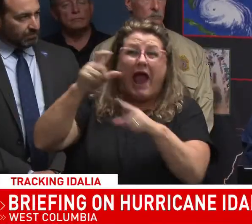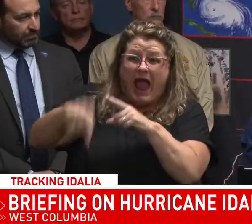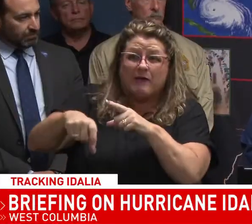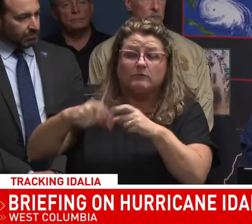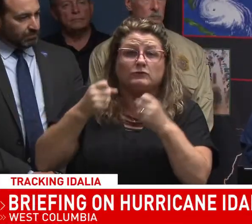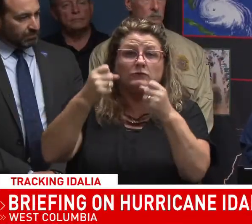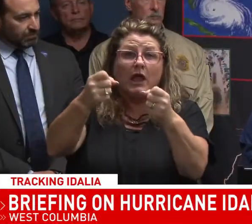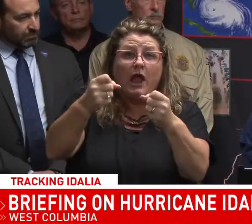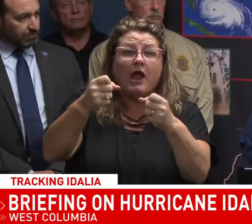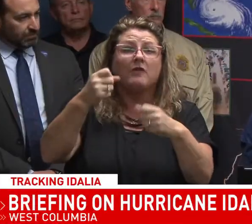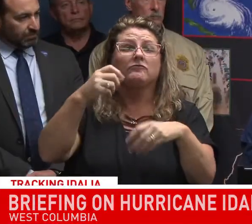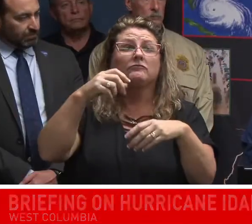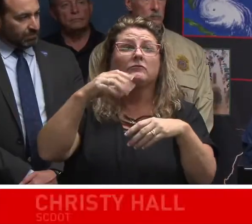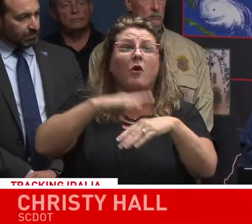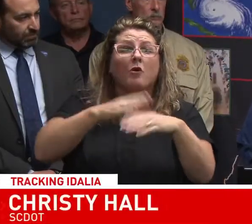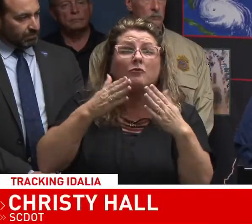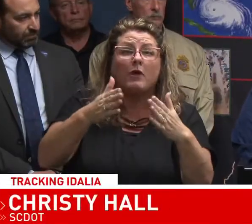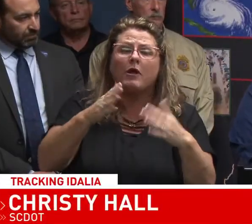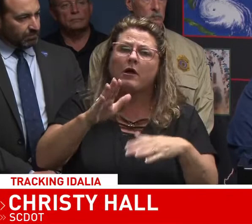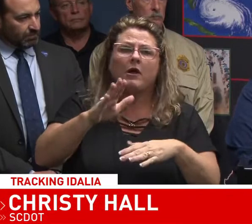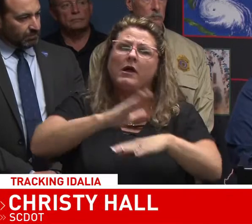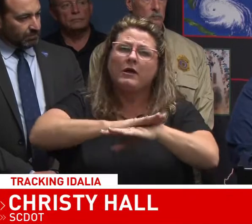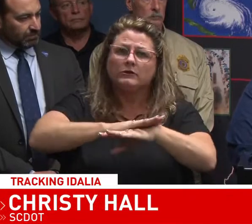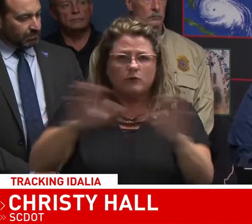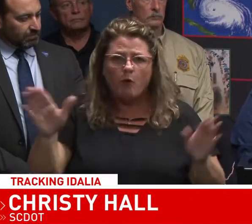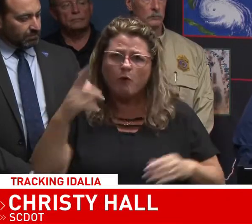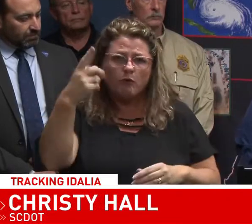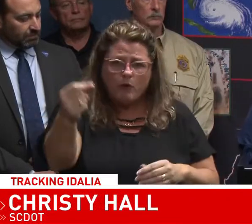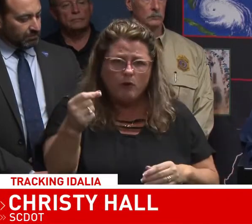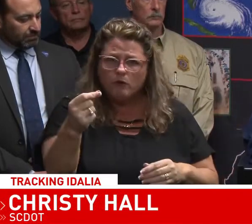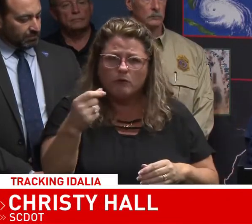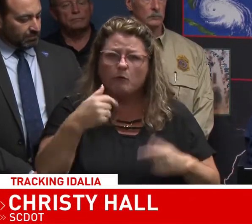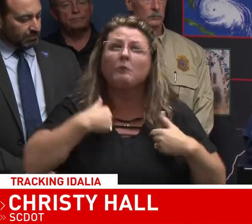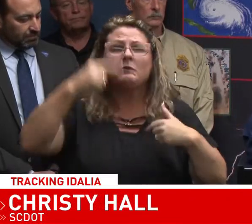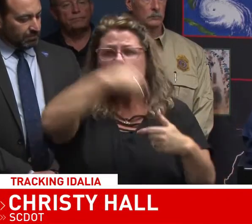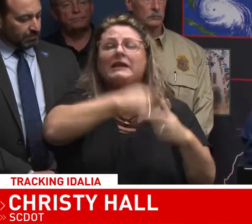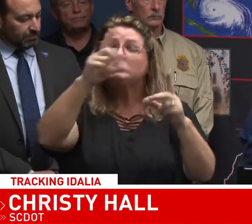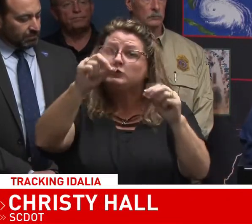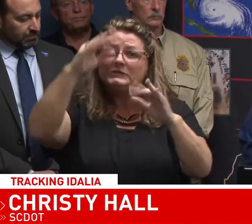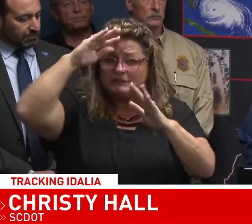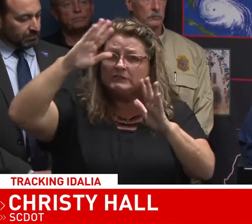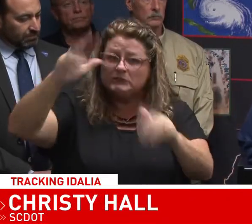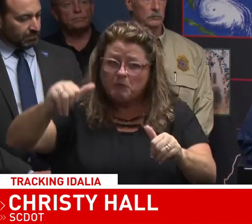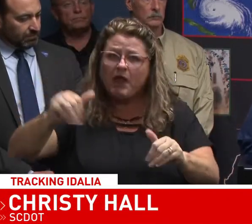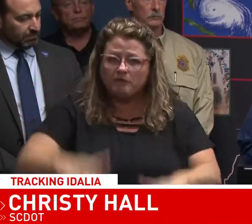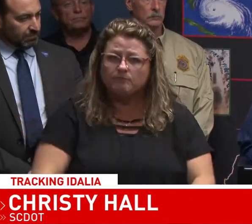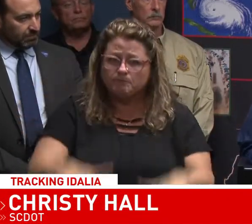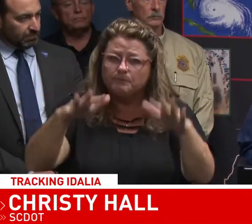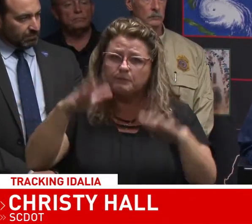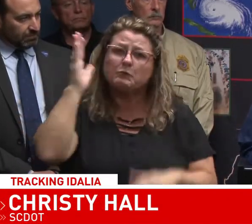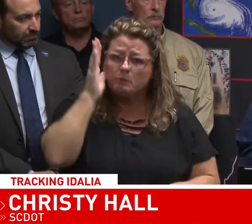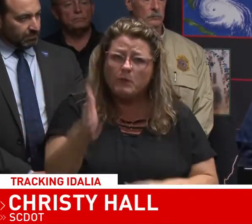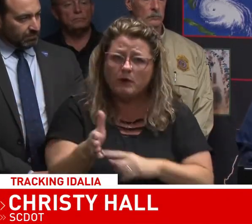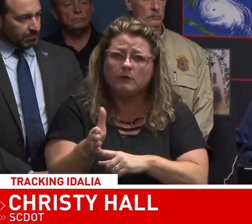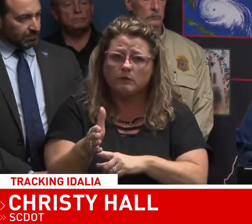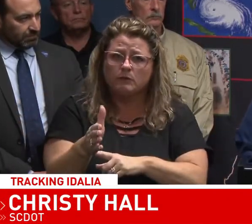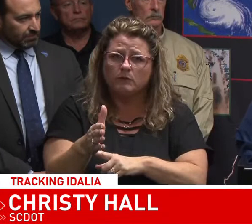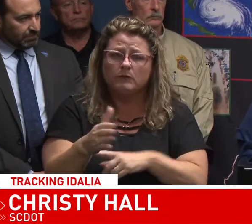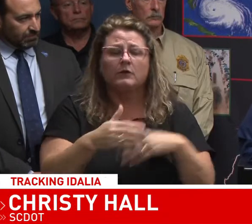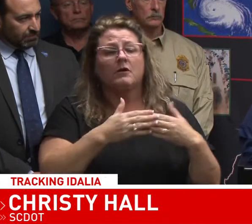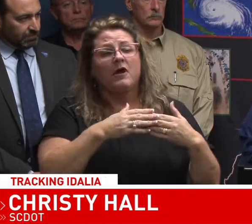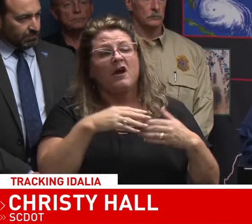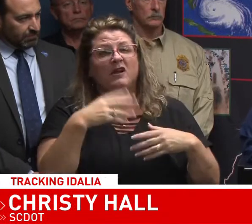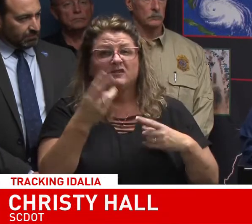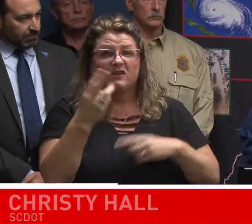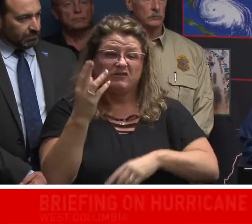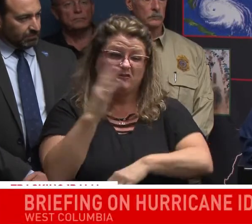highways. We do expect some flooding of the roads as the storm moves through the state, and then once we get into Thursday and the